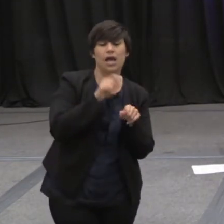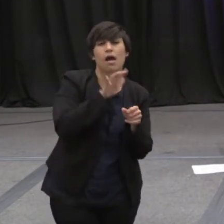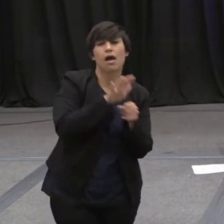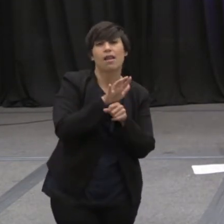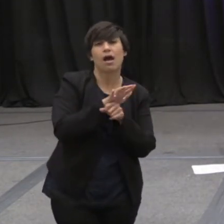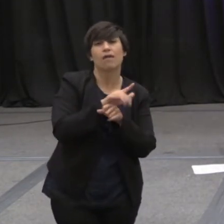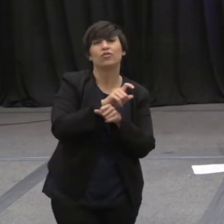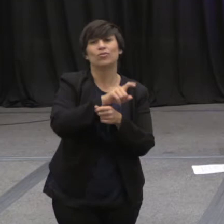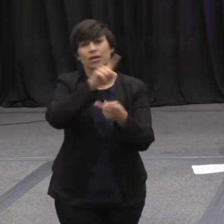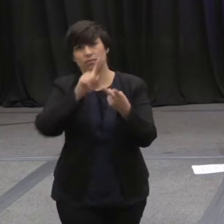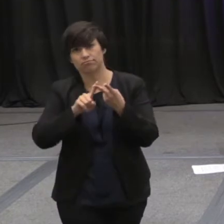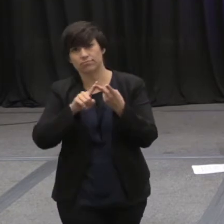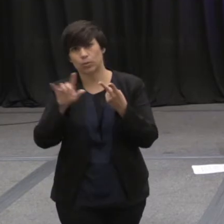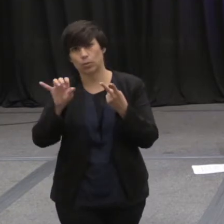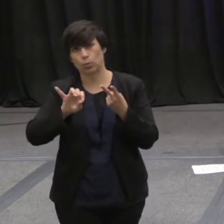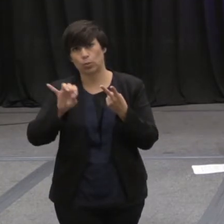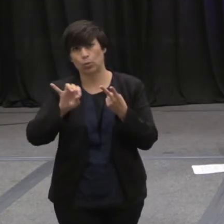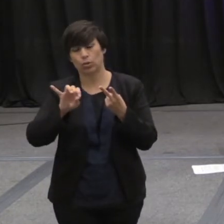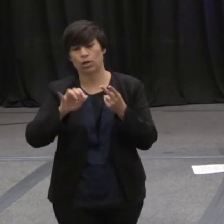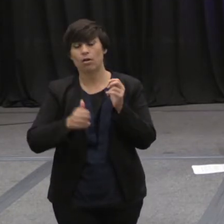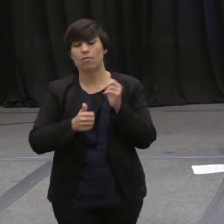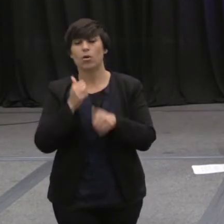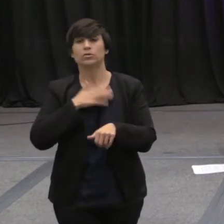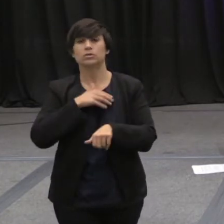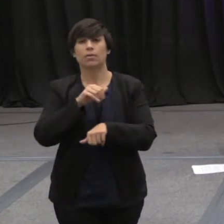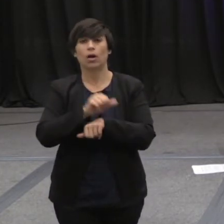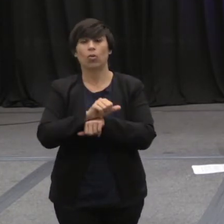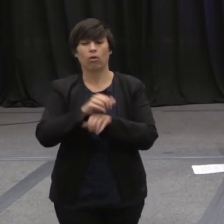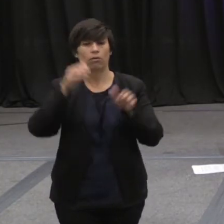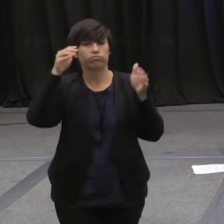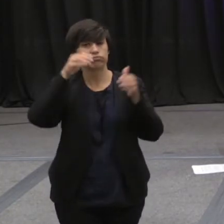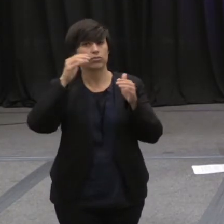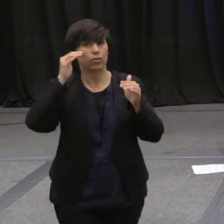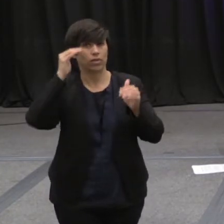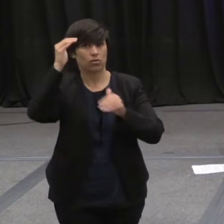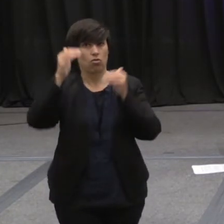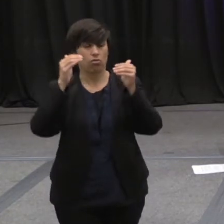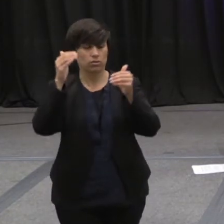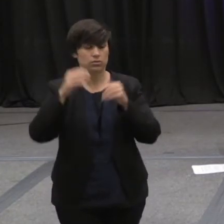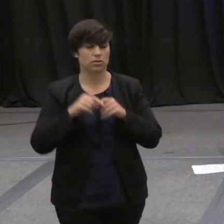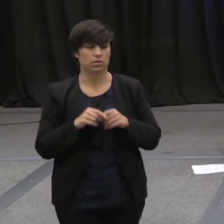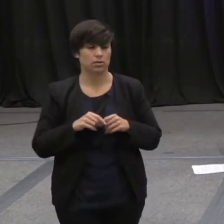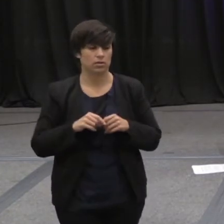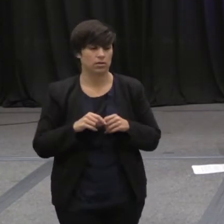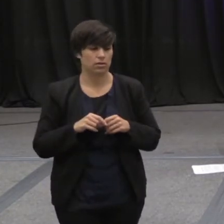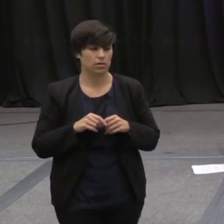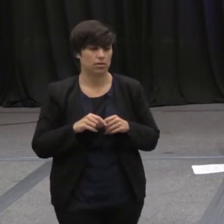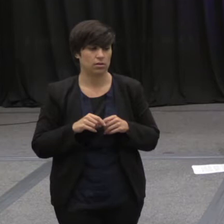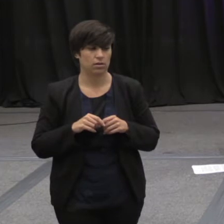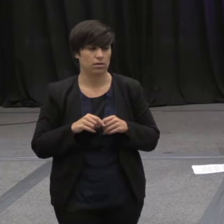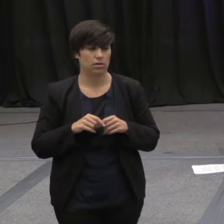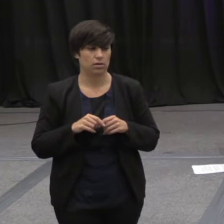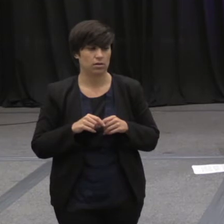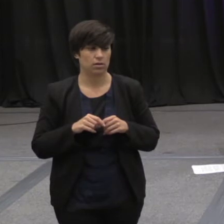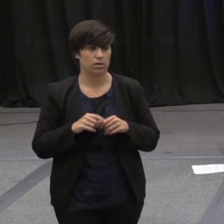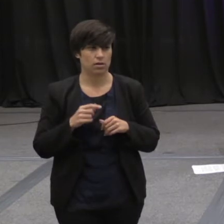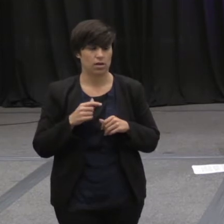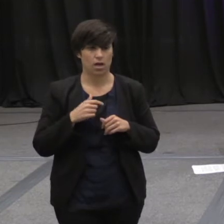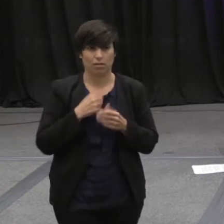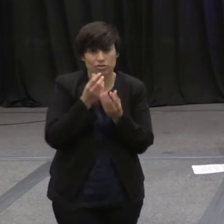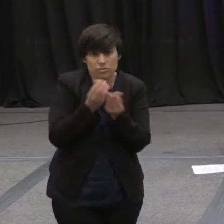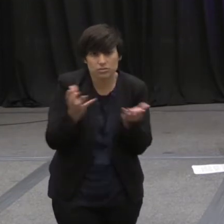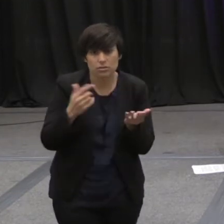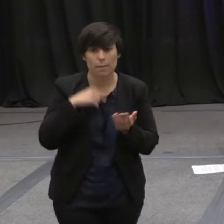know, most of the work I do is with adults, so I'm a little uncomfortable. I'm just going to own